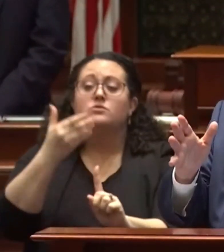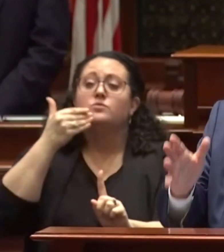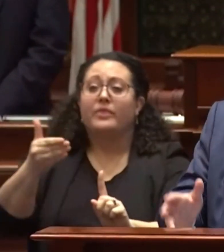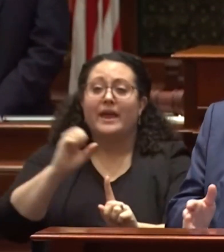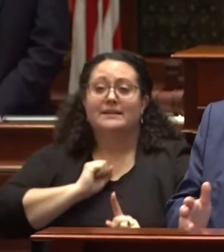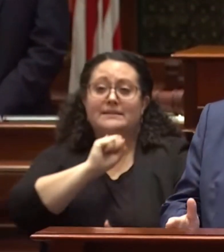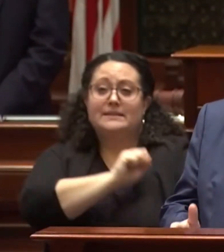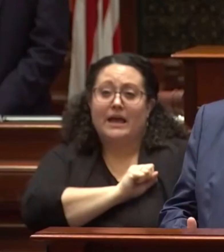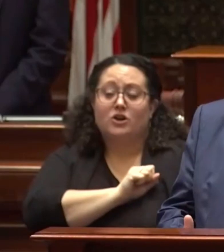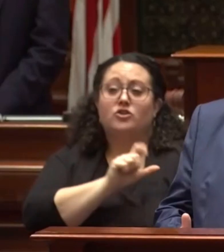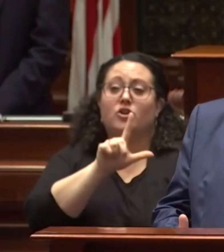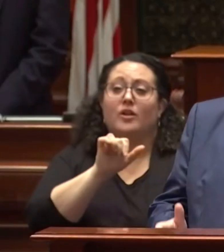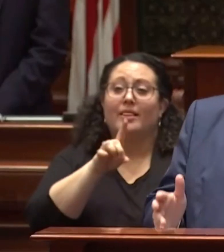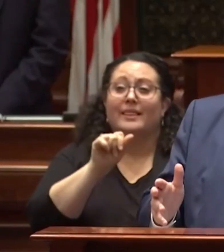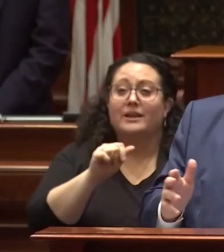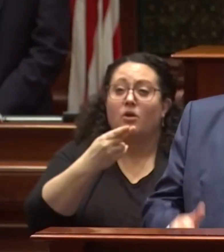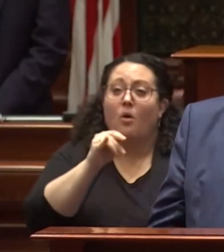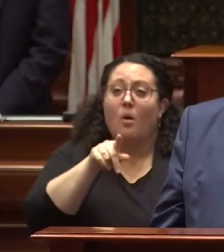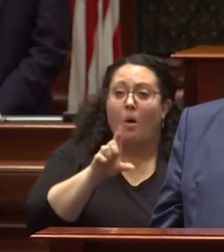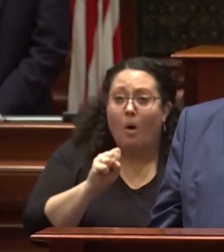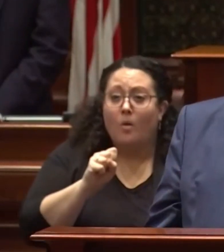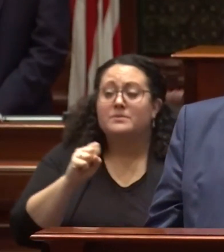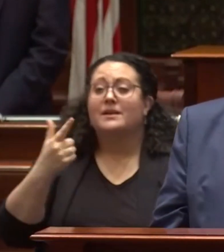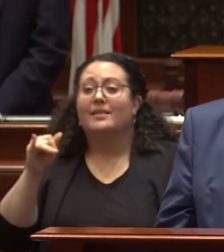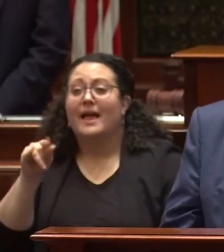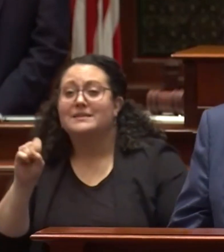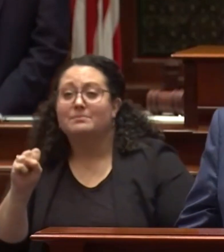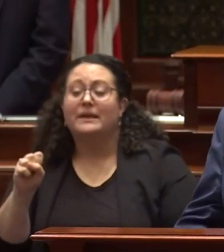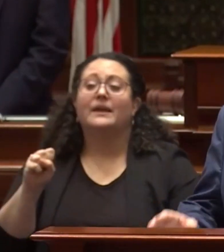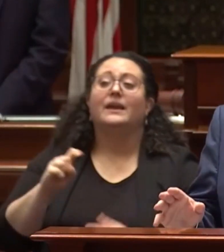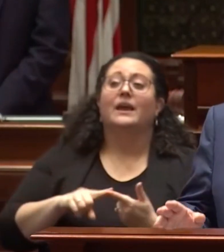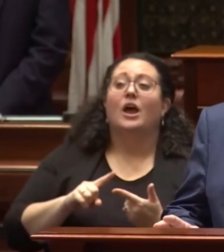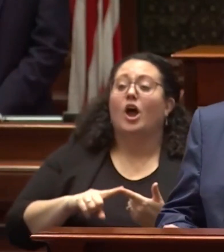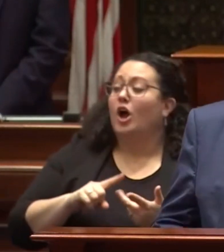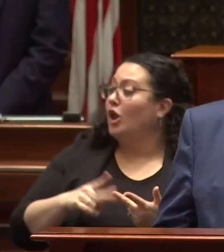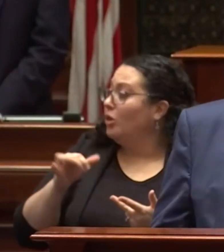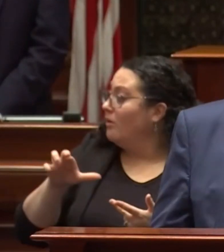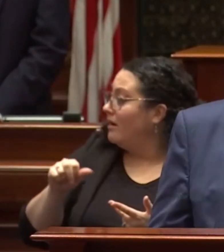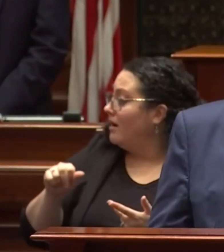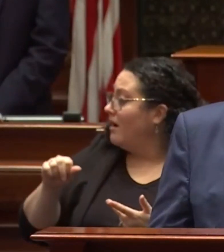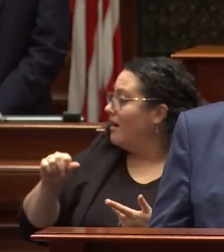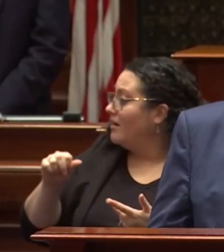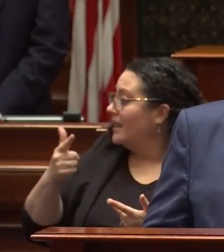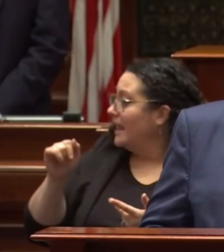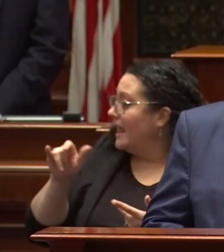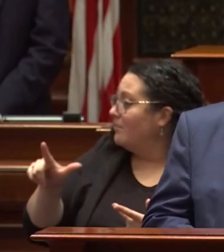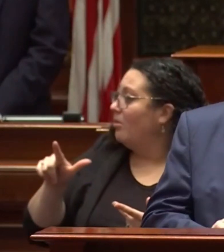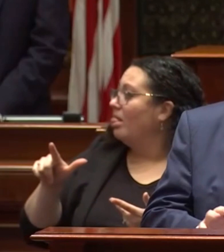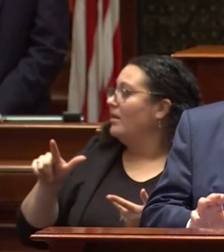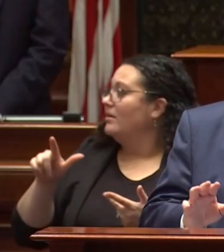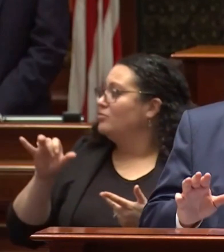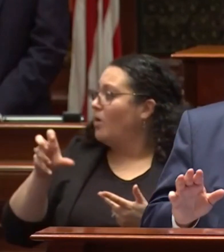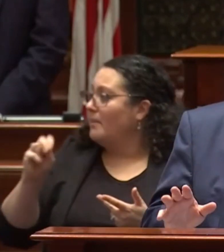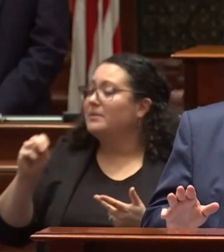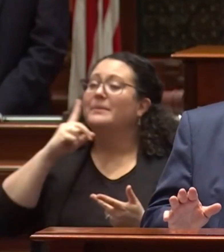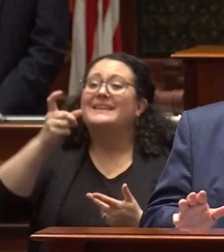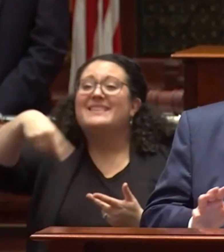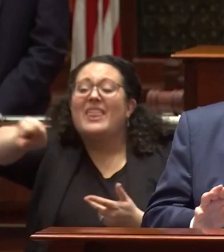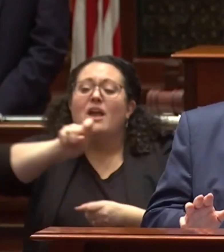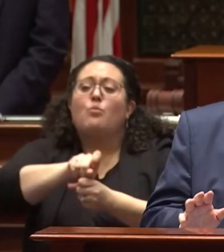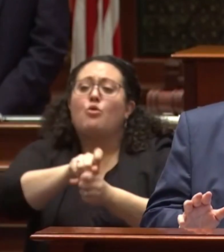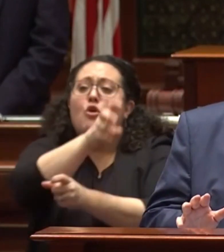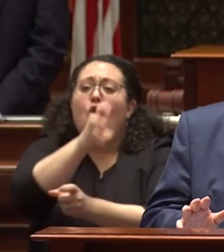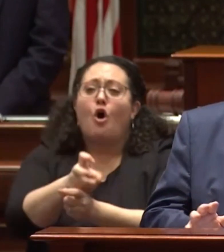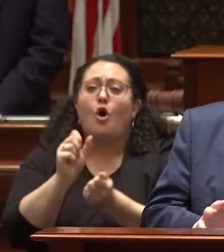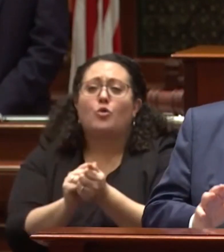thank Senators Linda Holmes, Ann Gillespie, and Laura Fine, as well as Leader Robin Gable, for their groundbreaking work